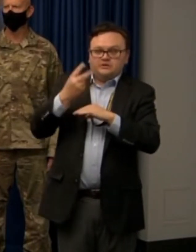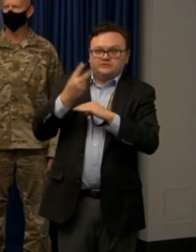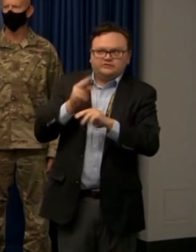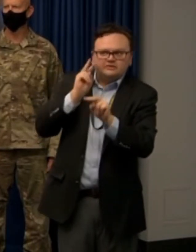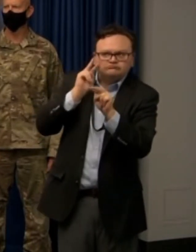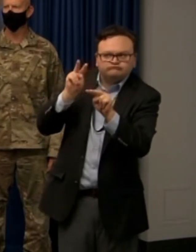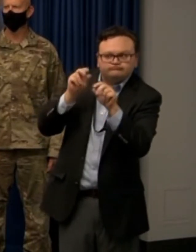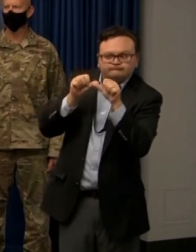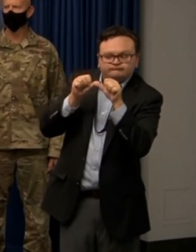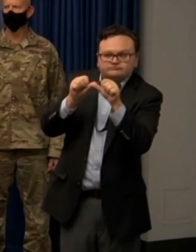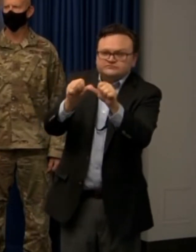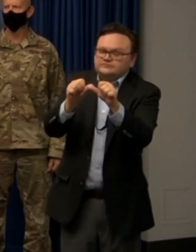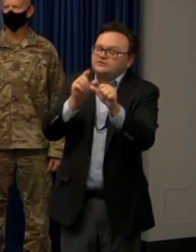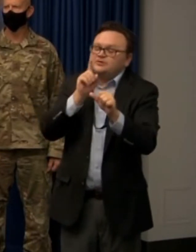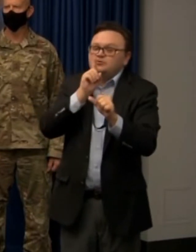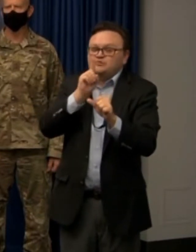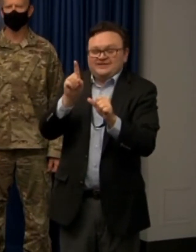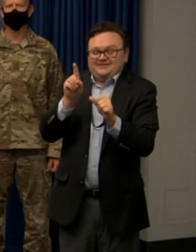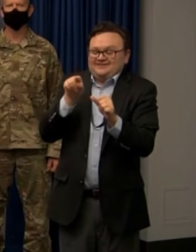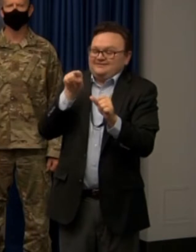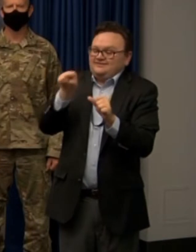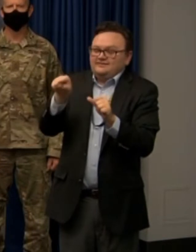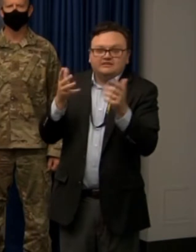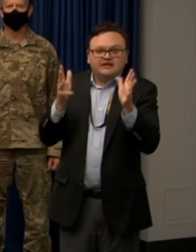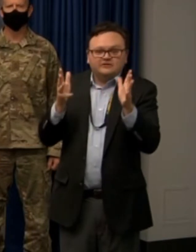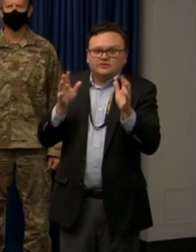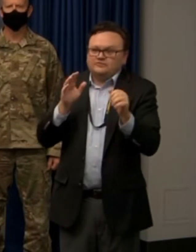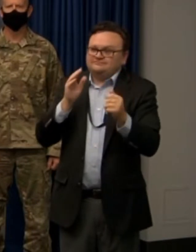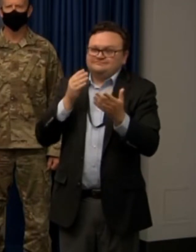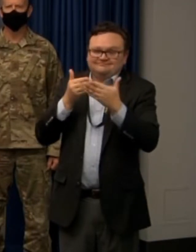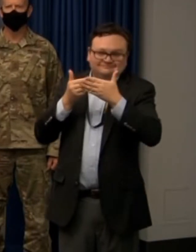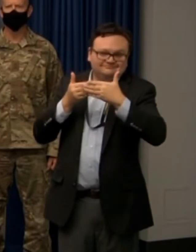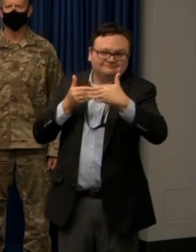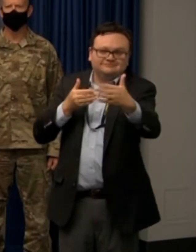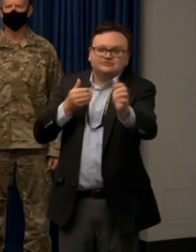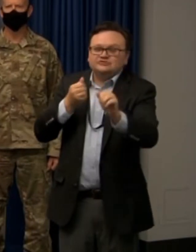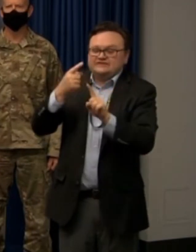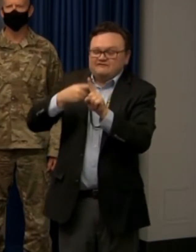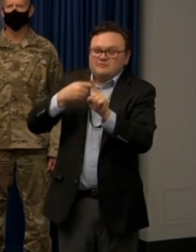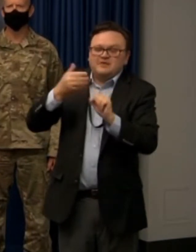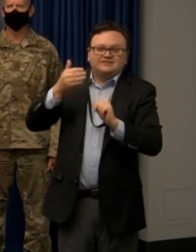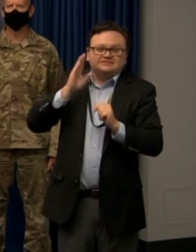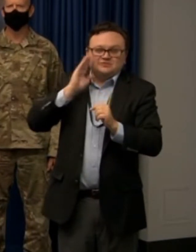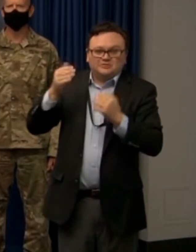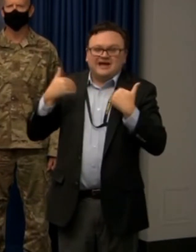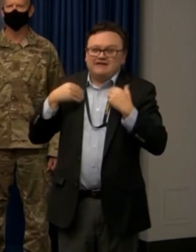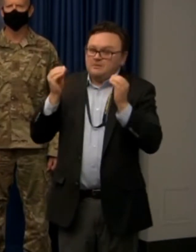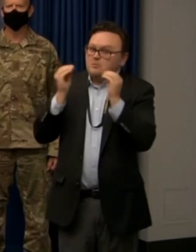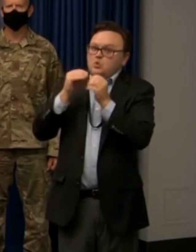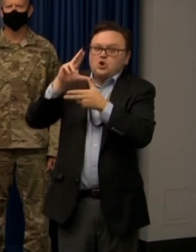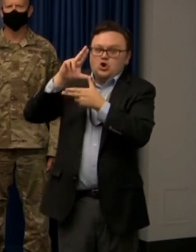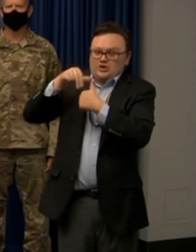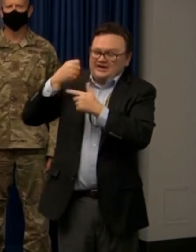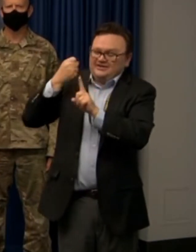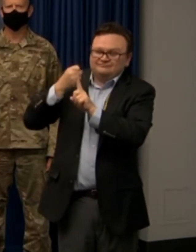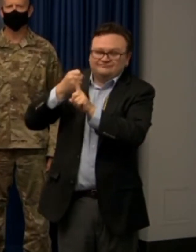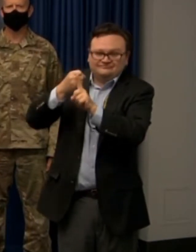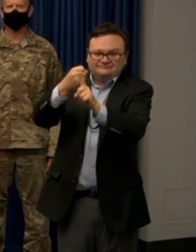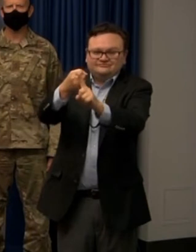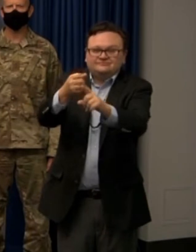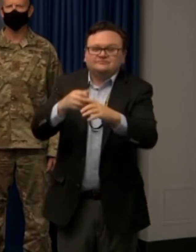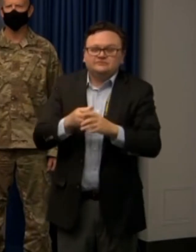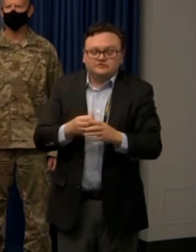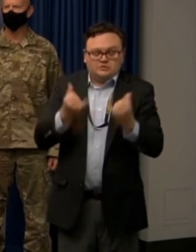looking at an active storm season, and so being prepared now is the right thing to do, but it also help you as we see other